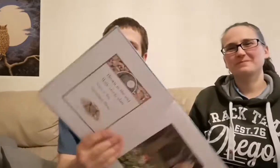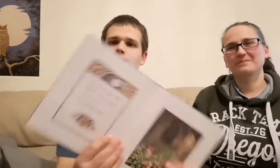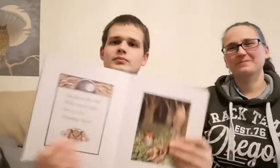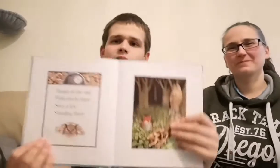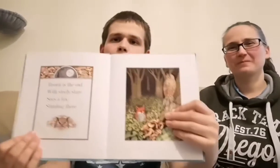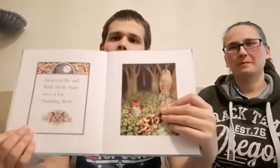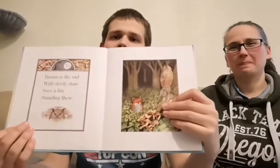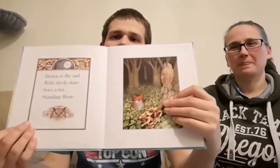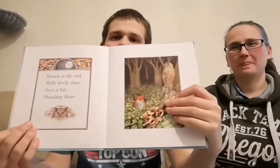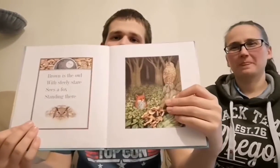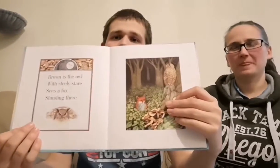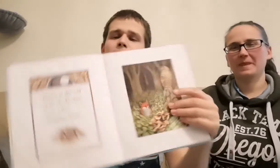Page two.